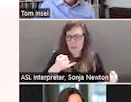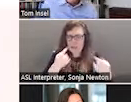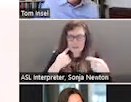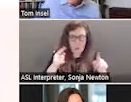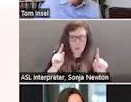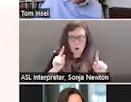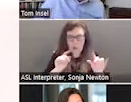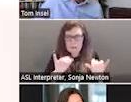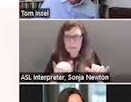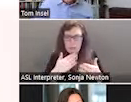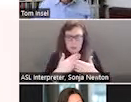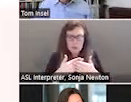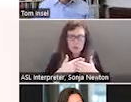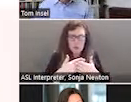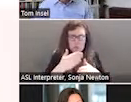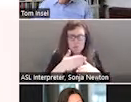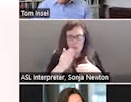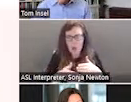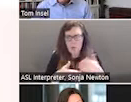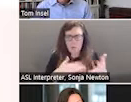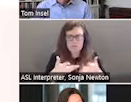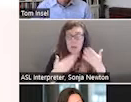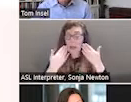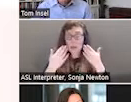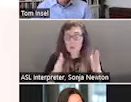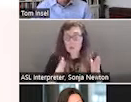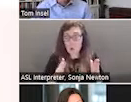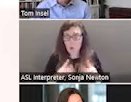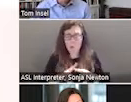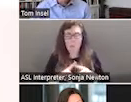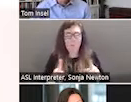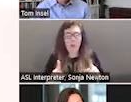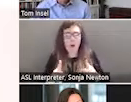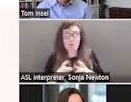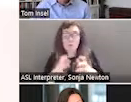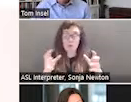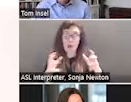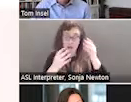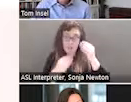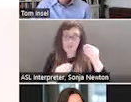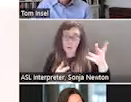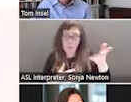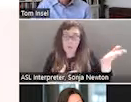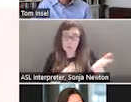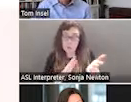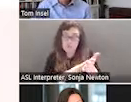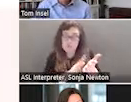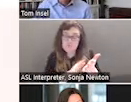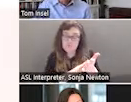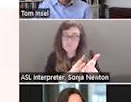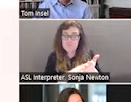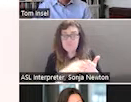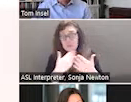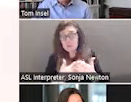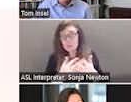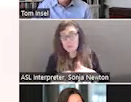data. I don't know, but they have generated a lot of data. I think they're really interested in research. And I have to commend them for at least getting us started on thinking